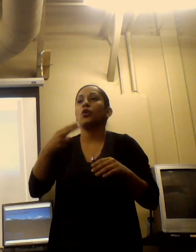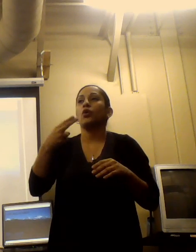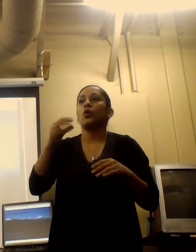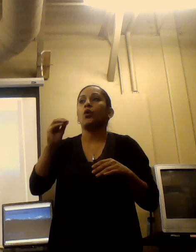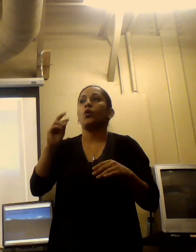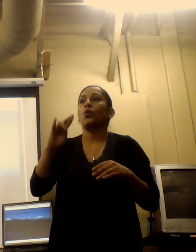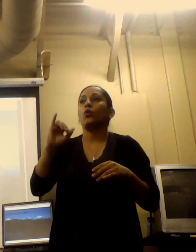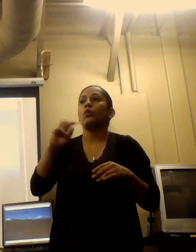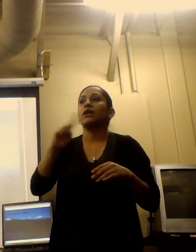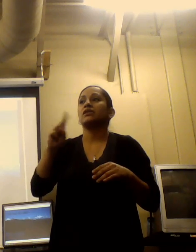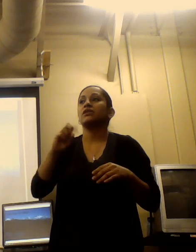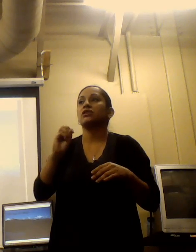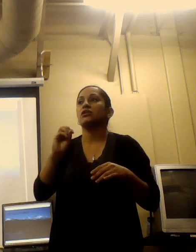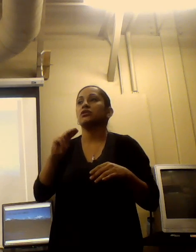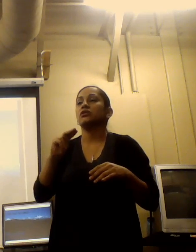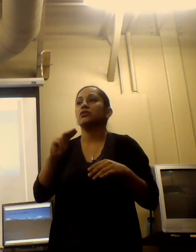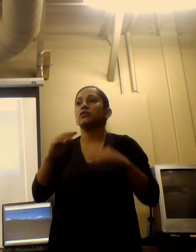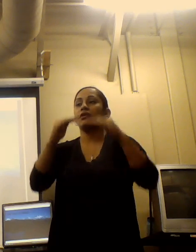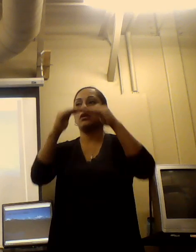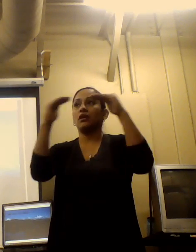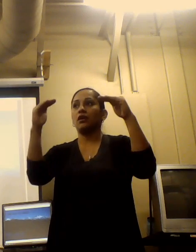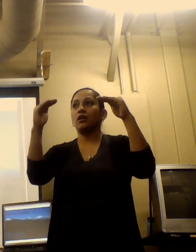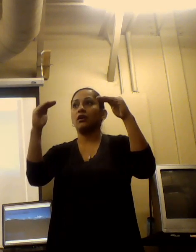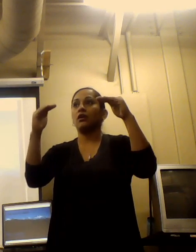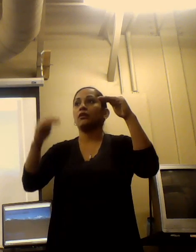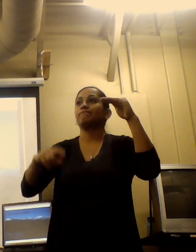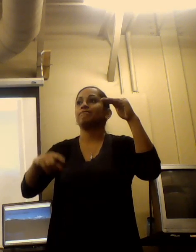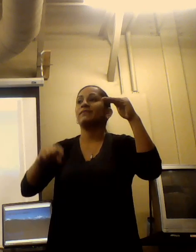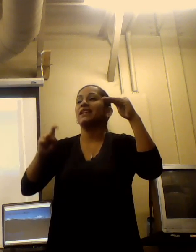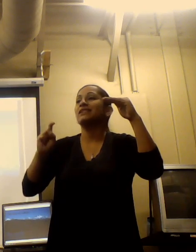Same with both of the other images.